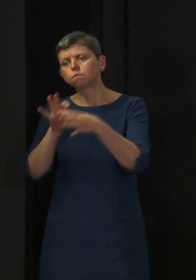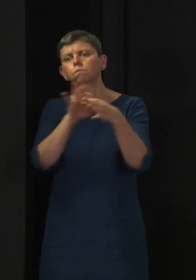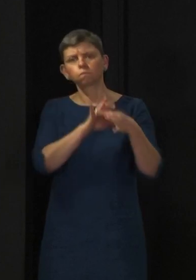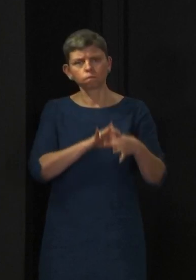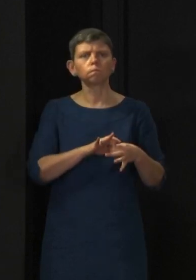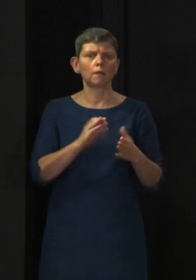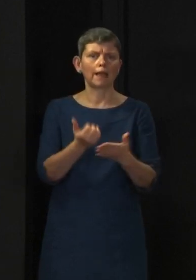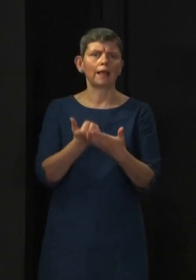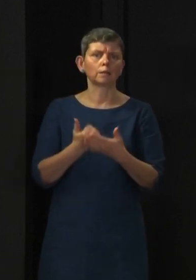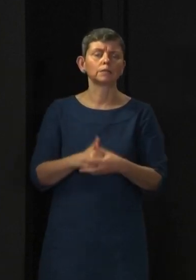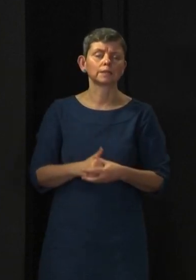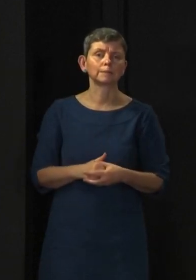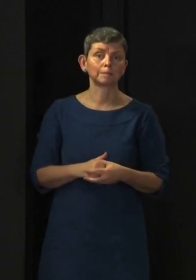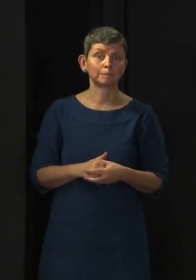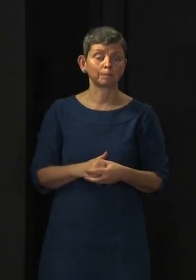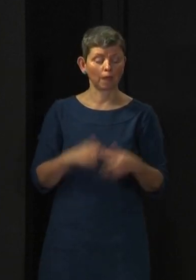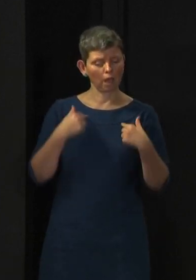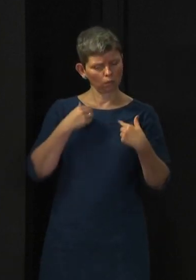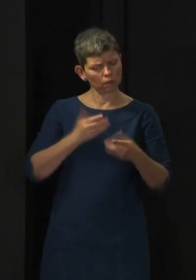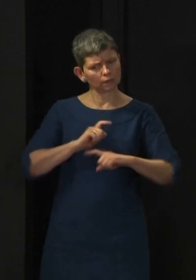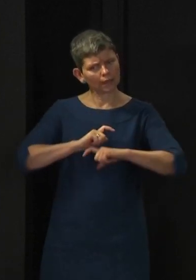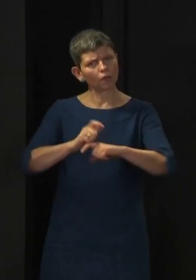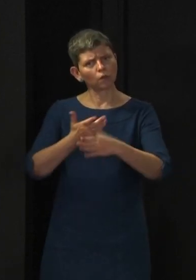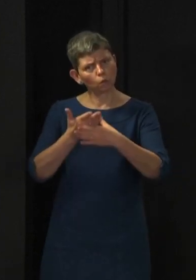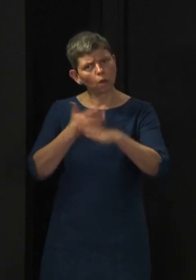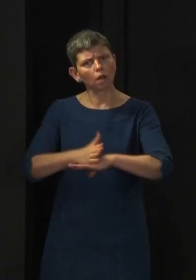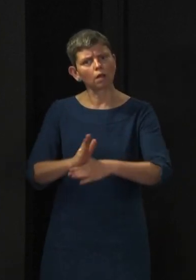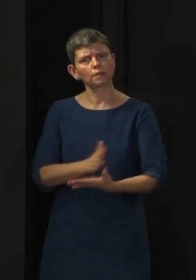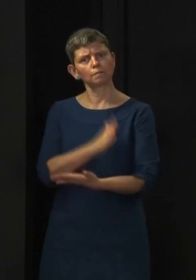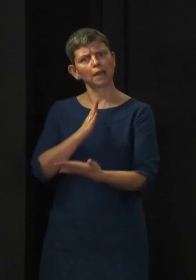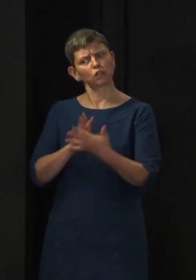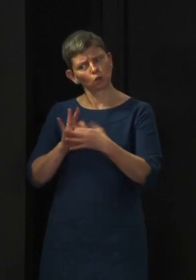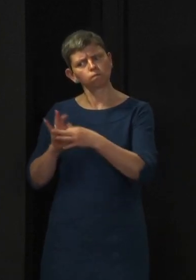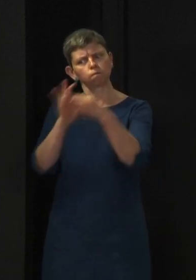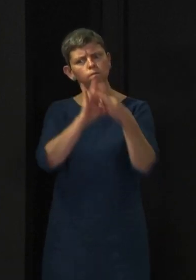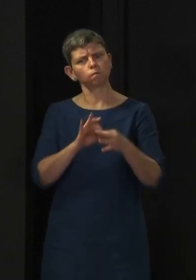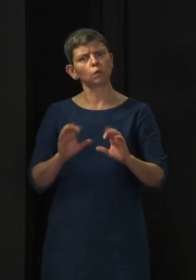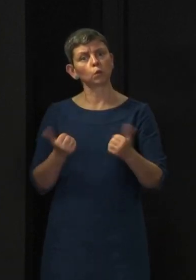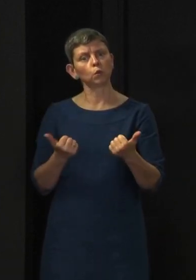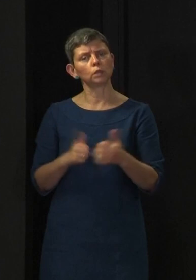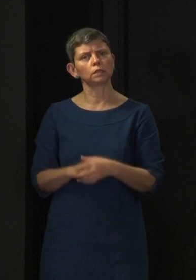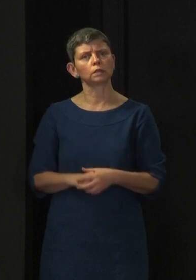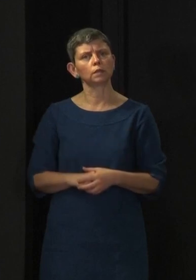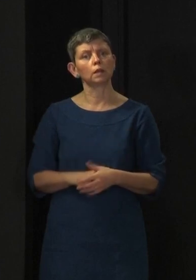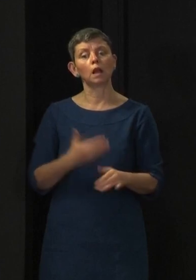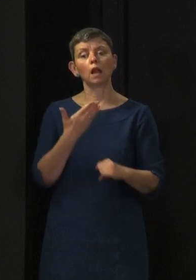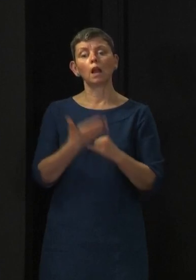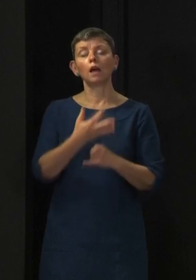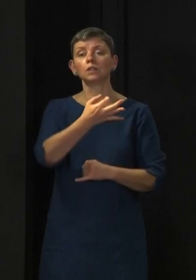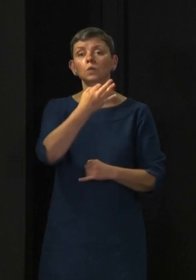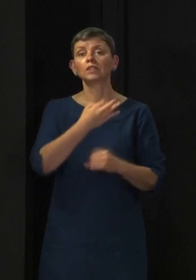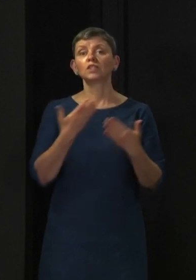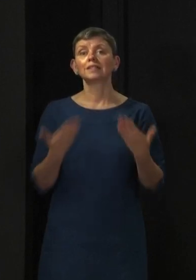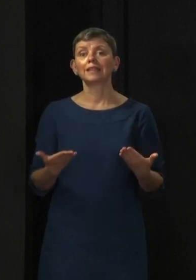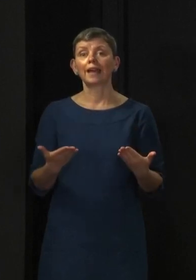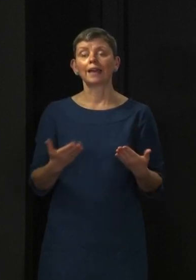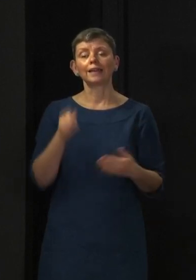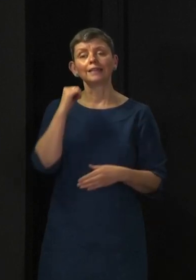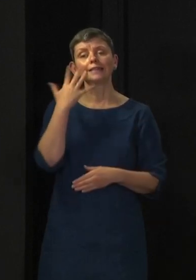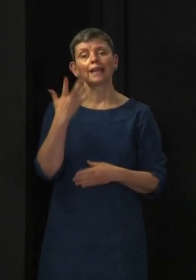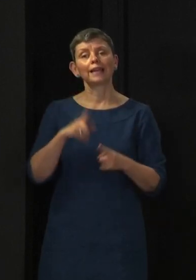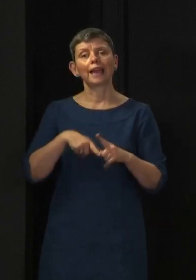try to do my bit to make sure that happens. The last question today is Rachel Russell from the Daily